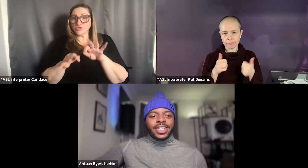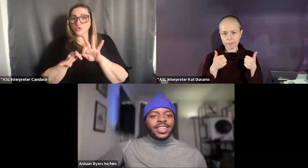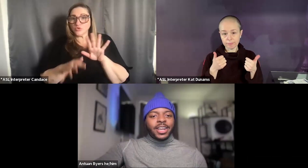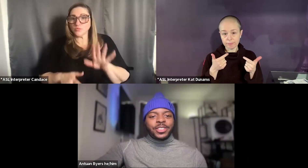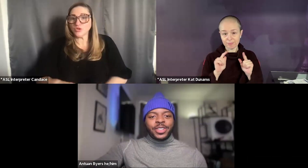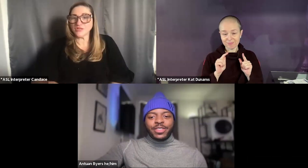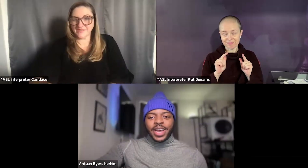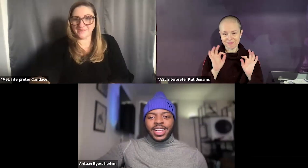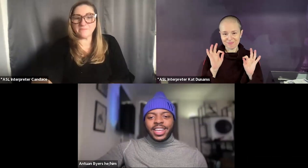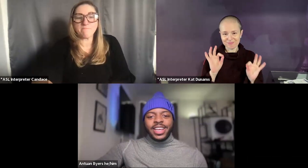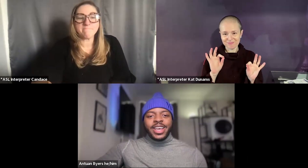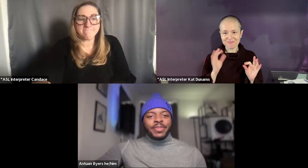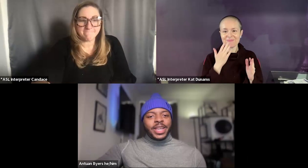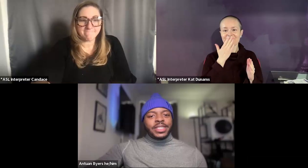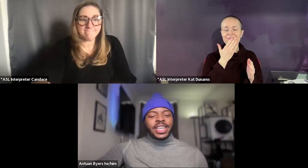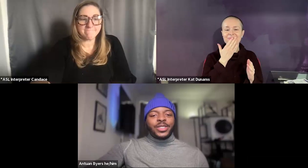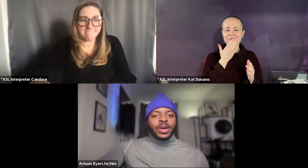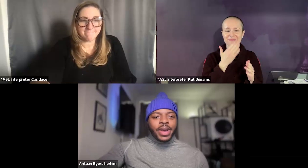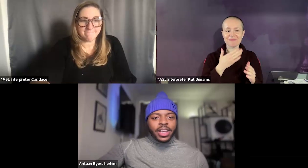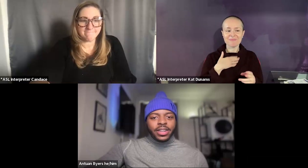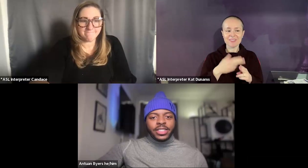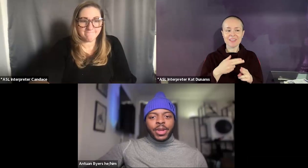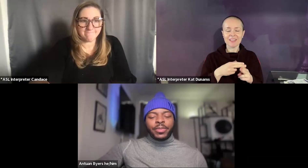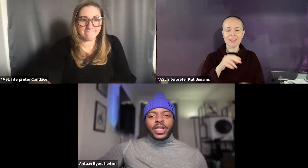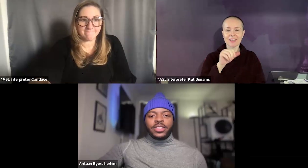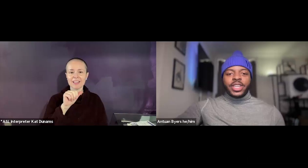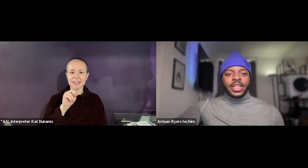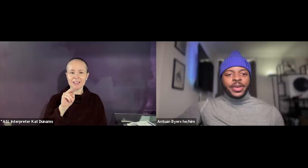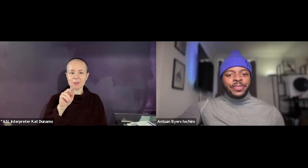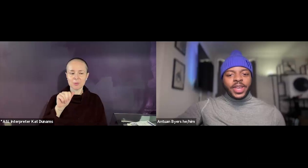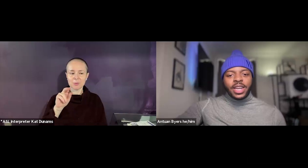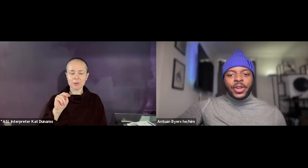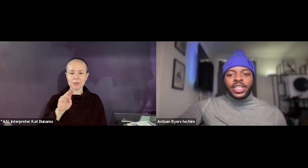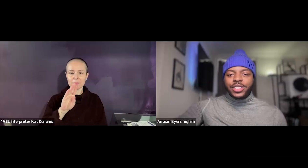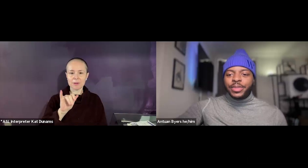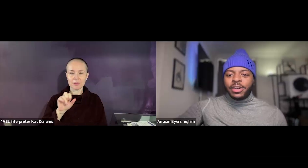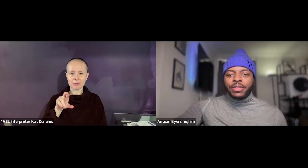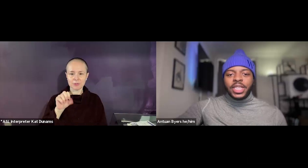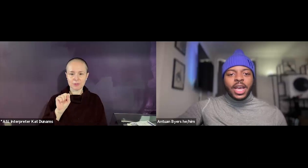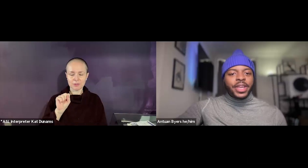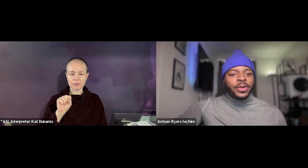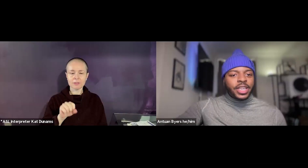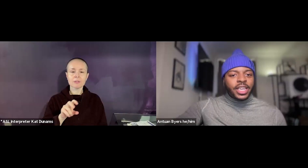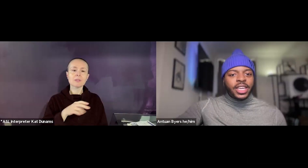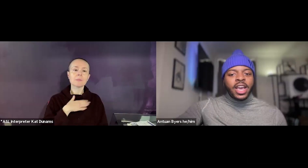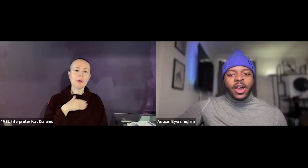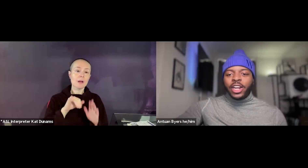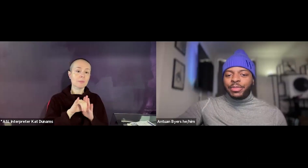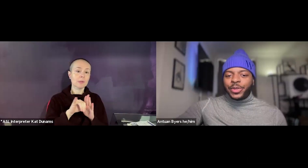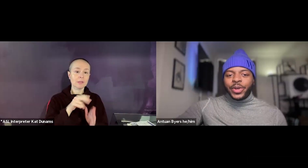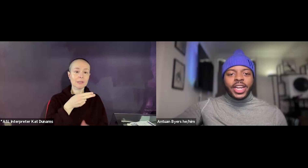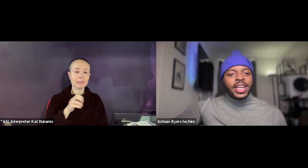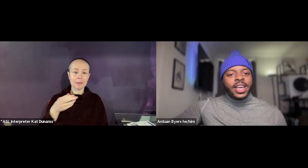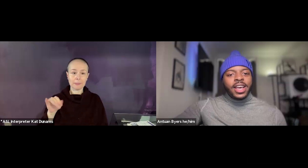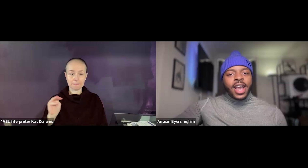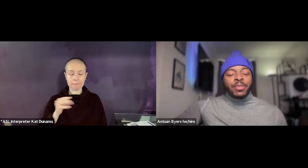Thanks, Melinda. Good afternoon, everybody. My name is Antuan Byers. My pronouns are he and him, and I'm currently zooming in from Lenape-Hoking,